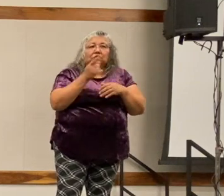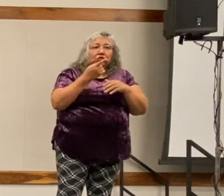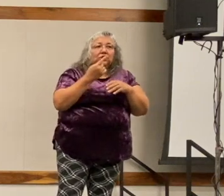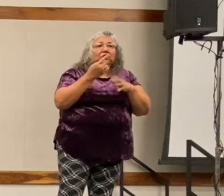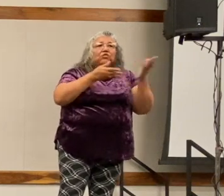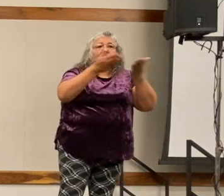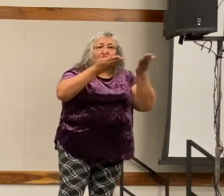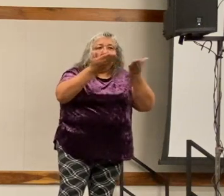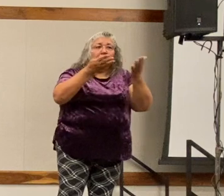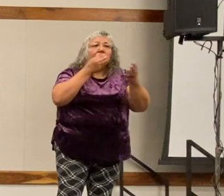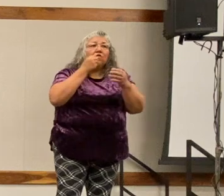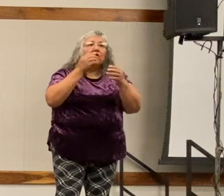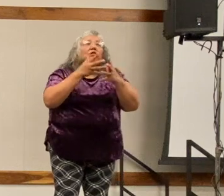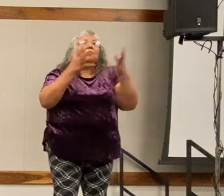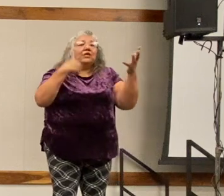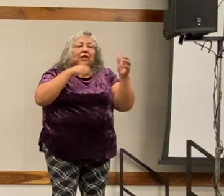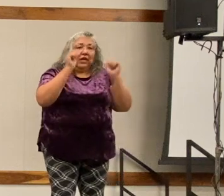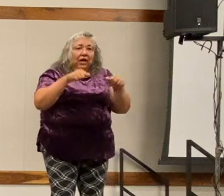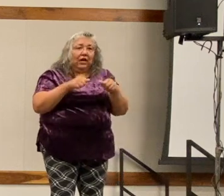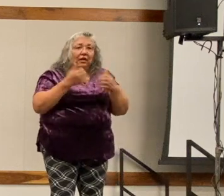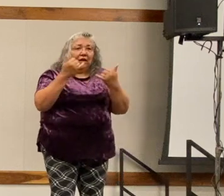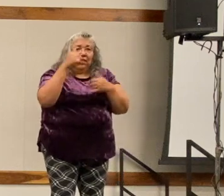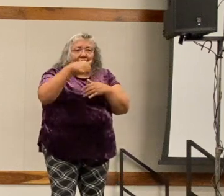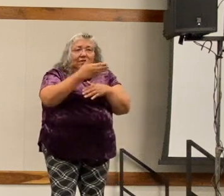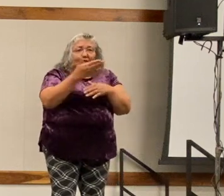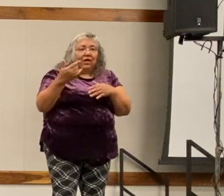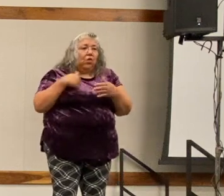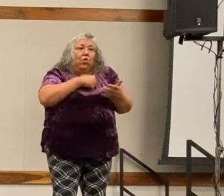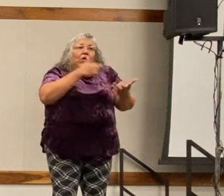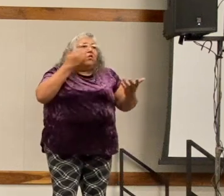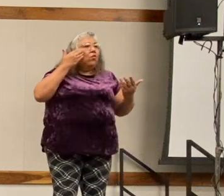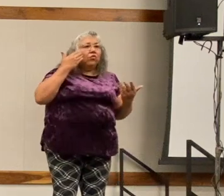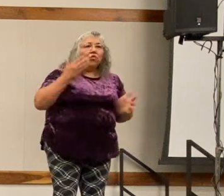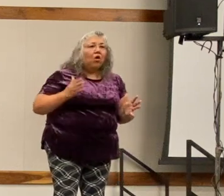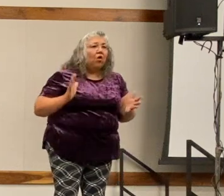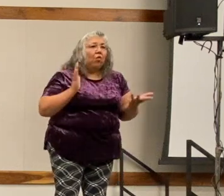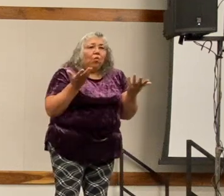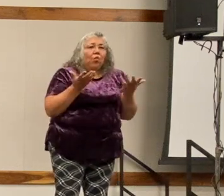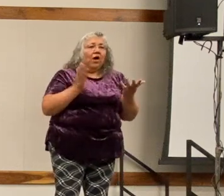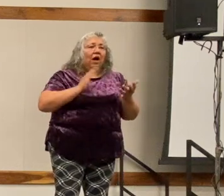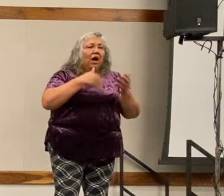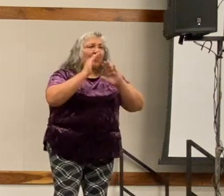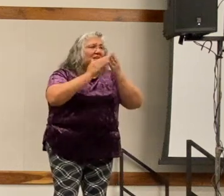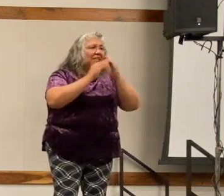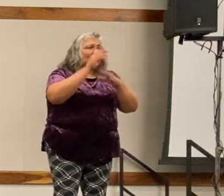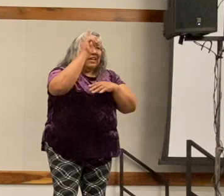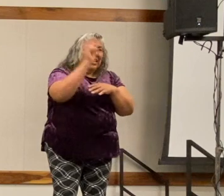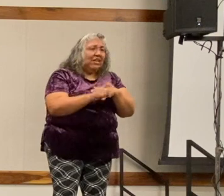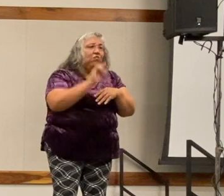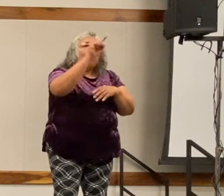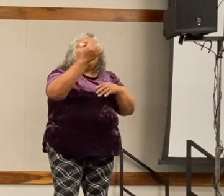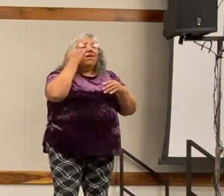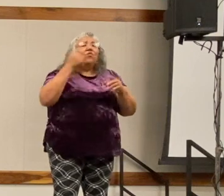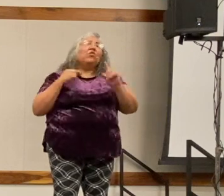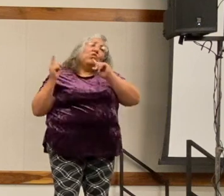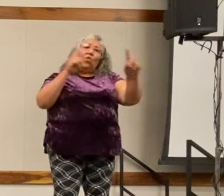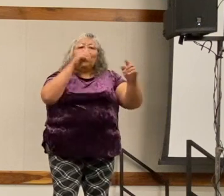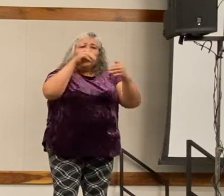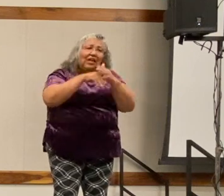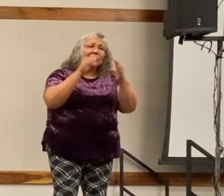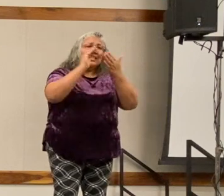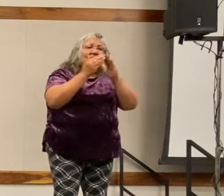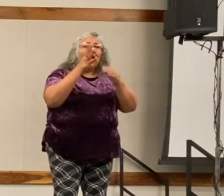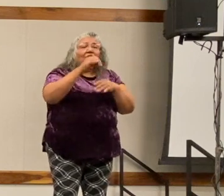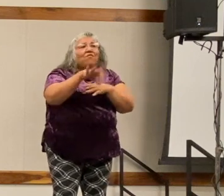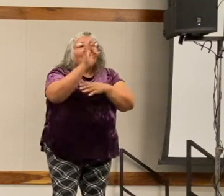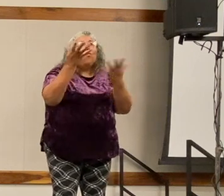food out as much as I can. And here's the thing, we don't know what our city needs unless we go out into the city and